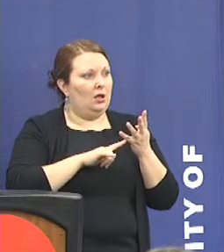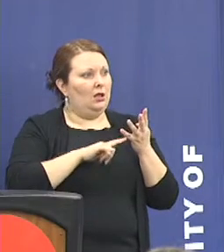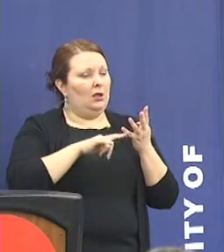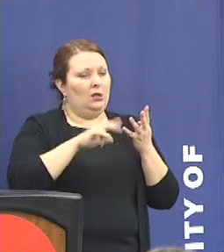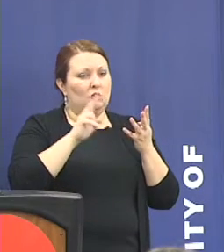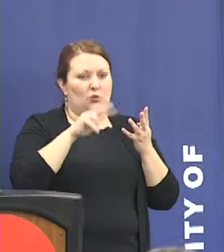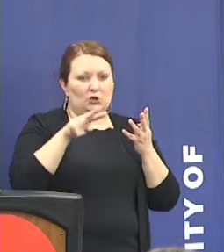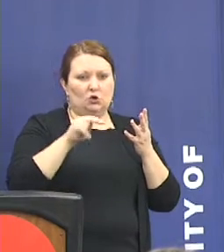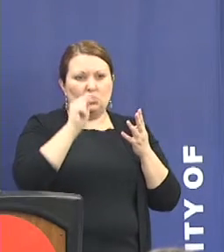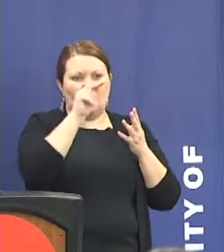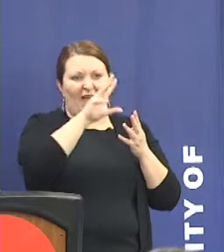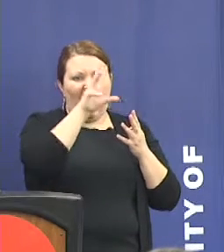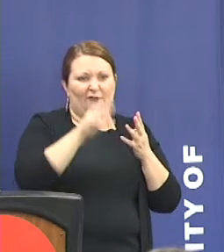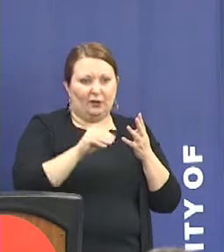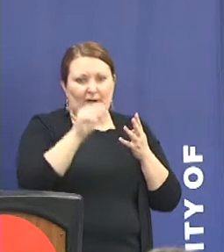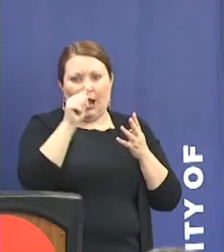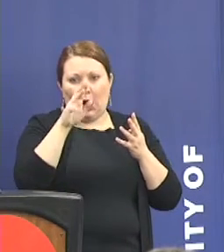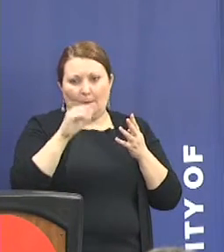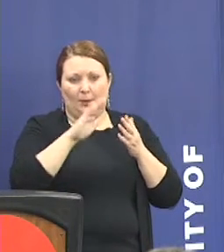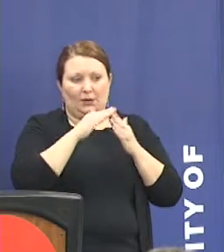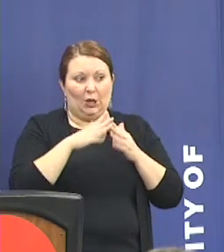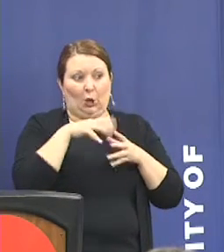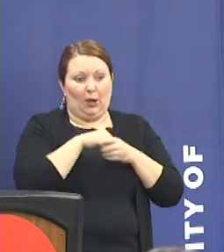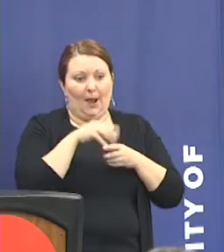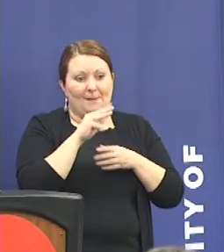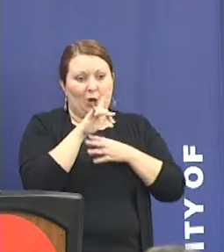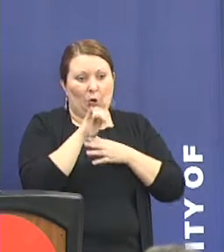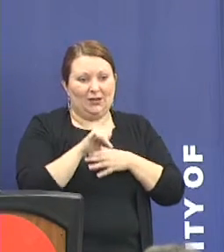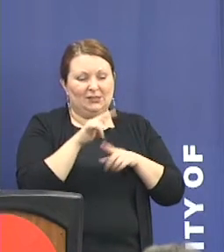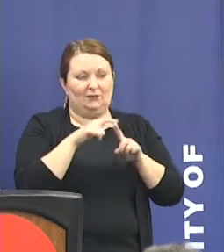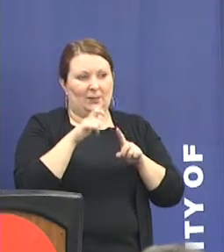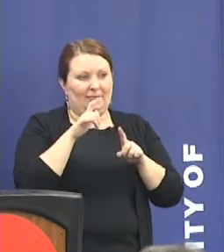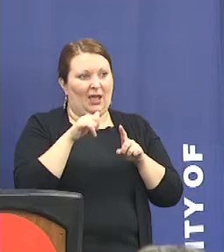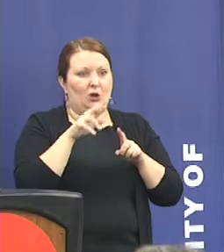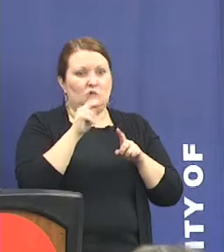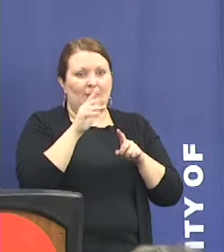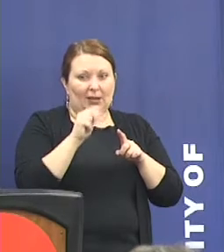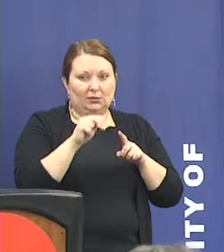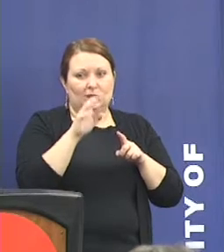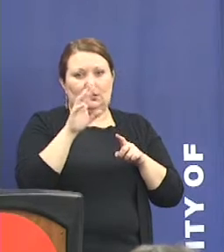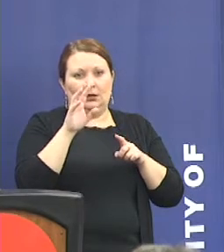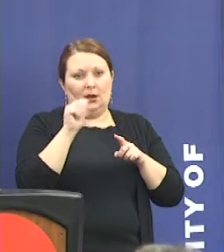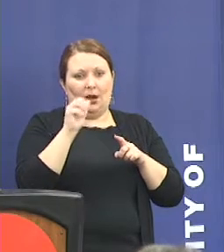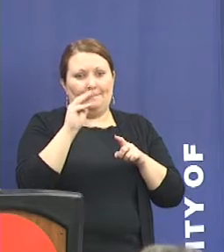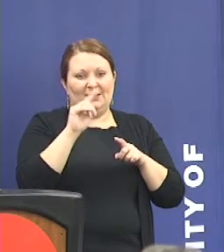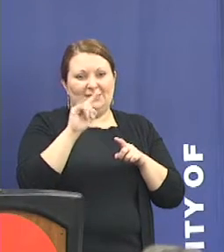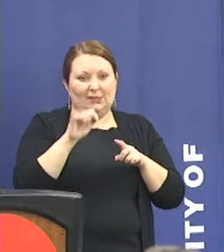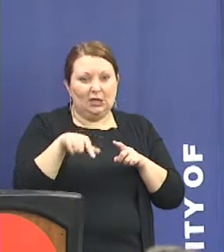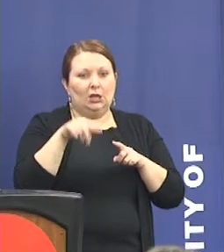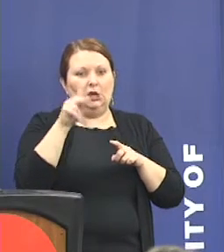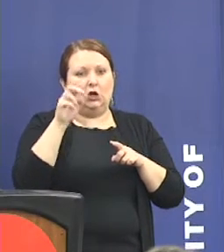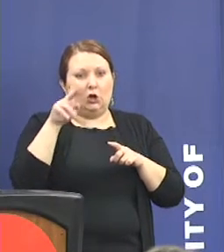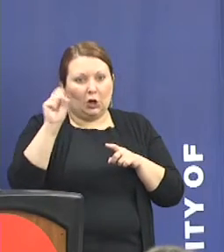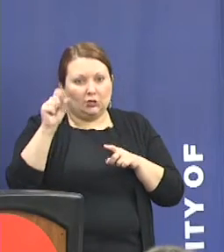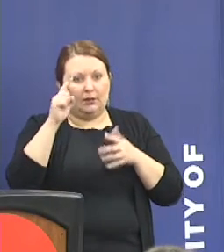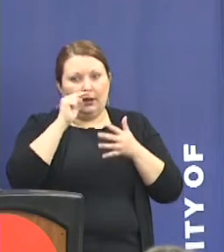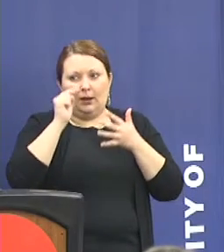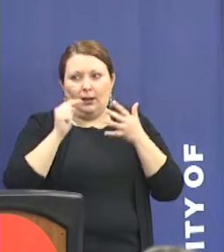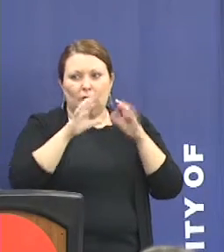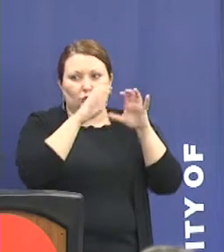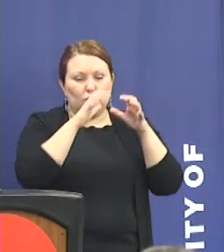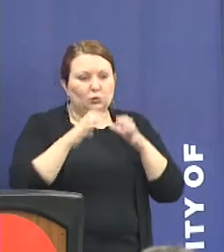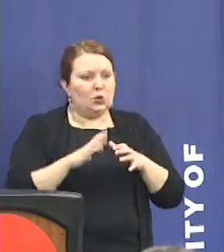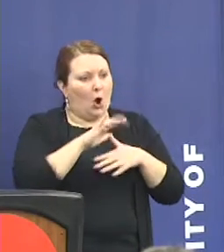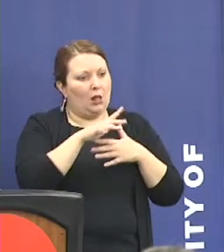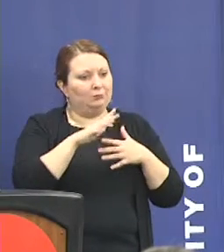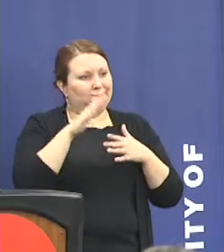22 North African and Arab countries, including minorities from the region, Nubians, Amazigh, Kurds, and many, many more, are